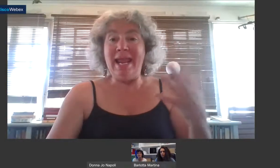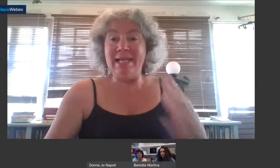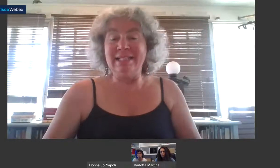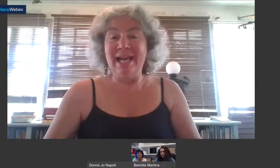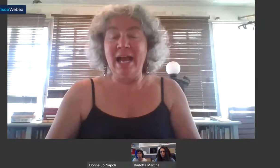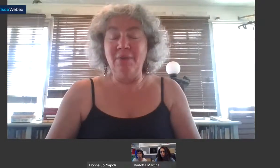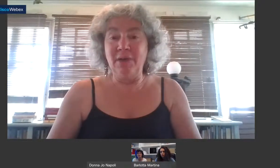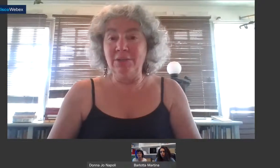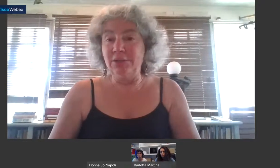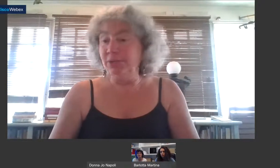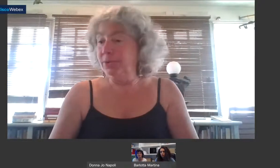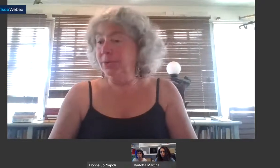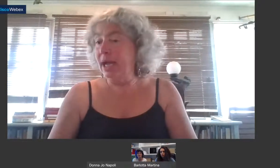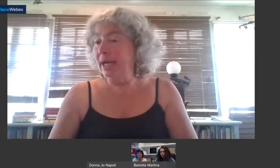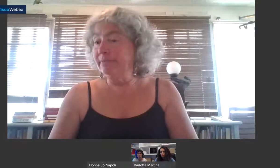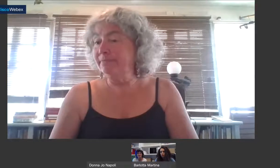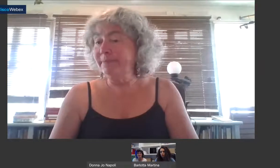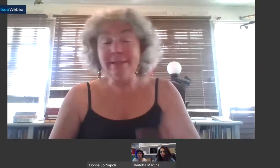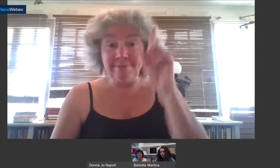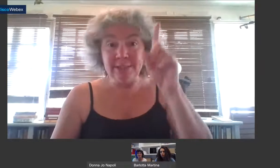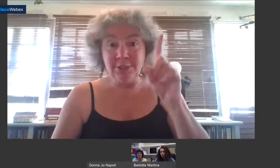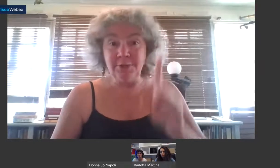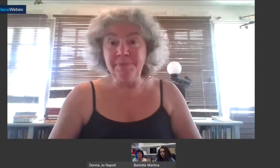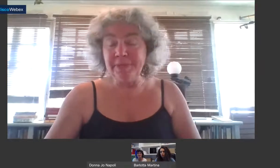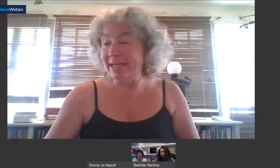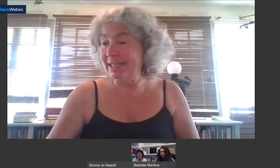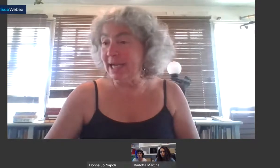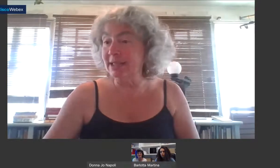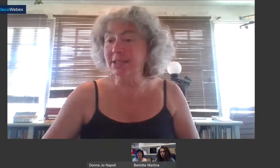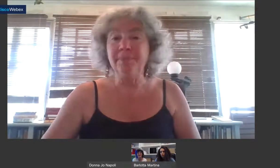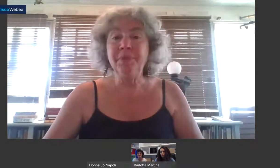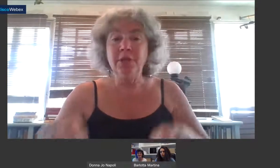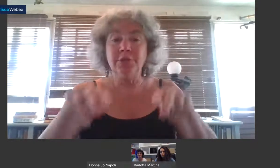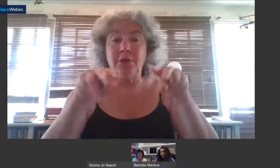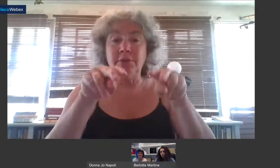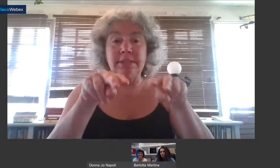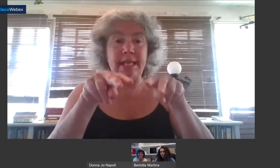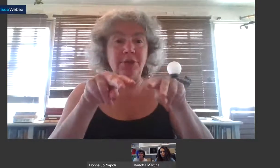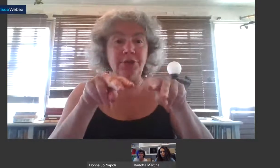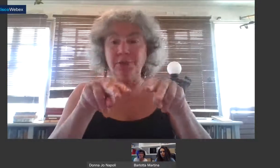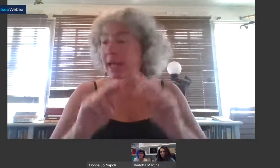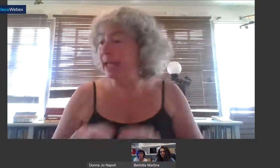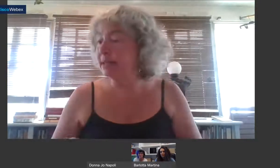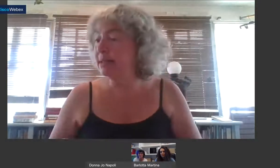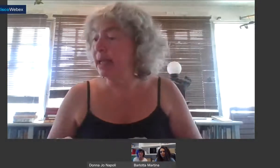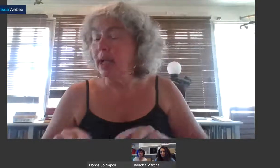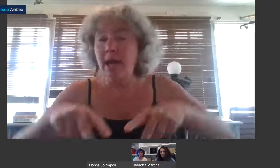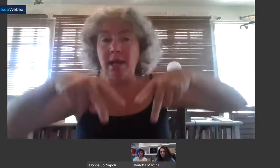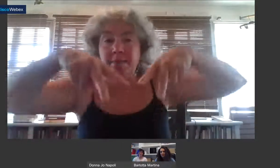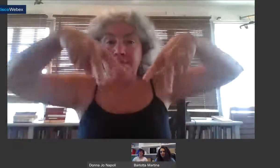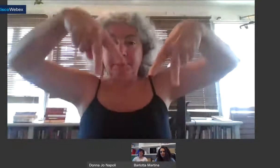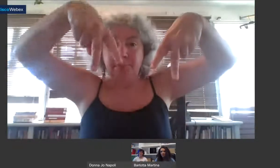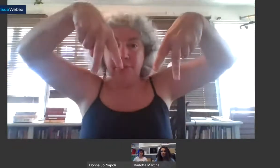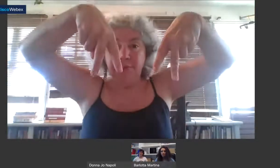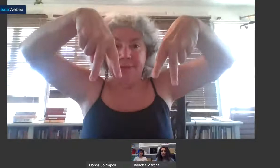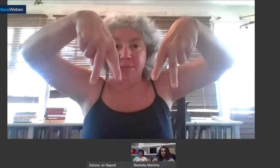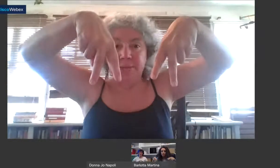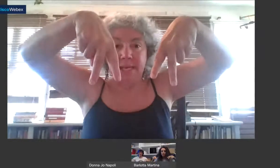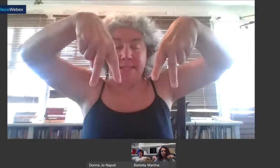And I want to convince you that it does. So take your 2 hands with your fingers like